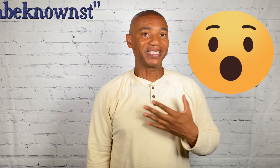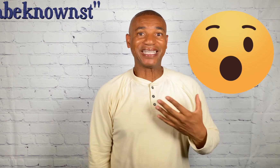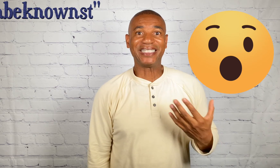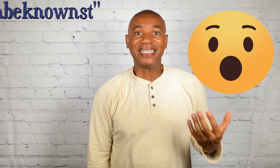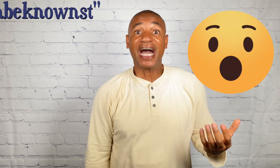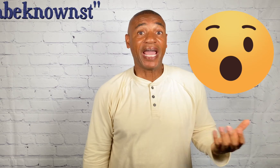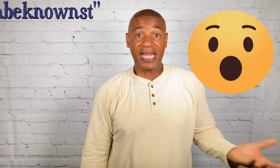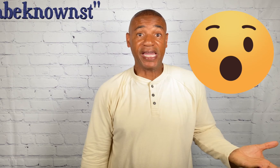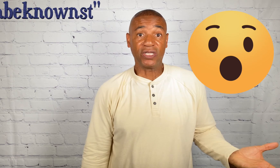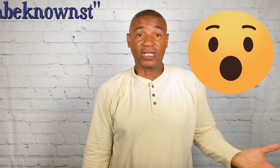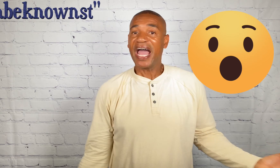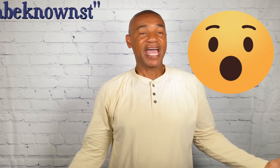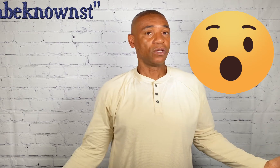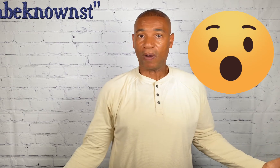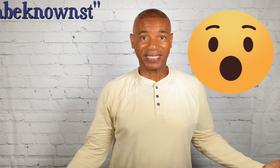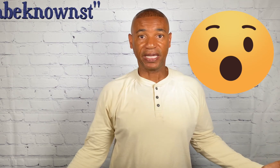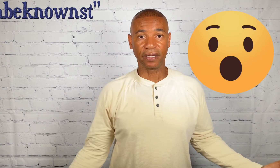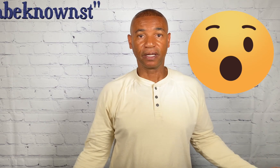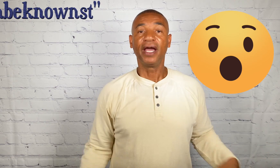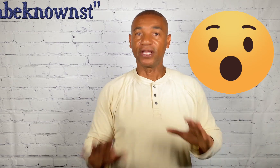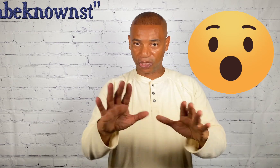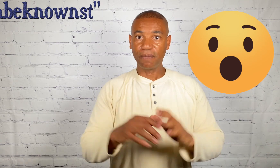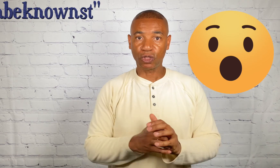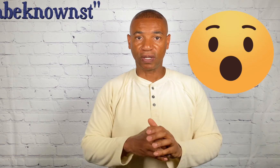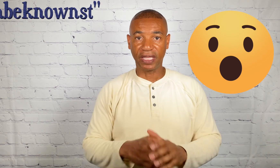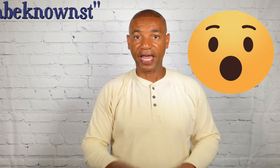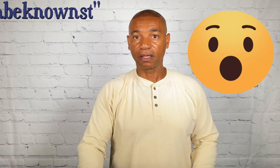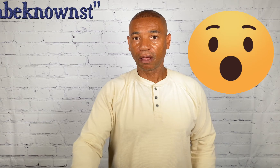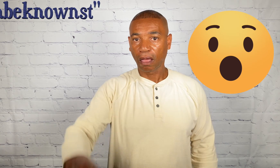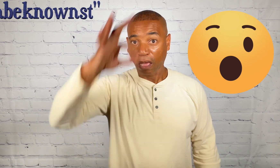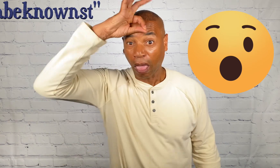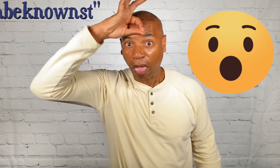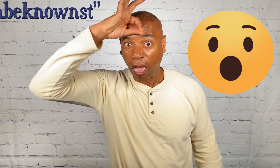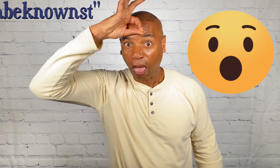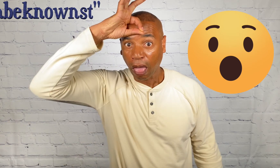a CIA agent. I had no idea. And to demonstrate that,